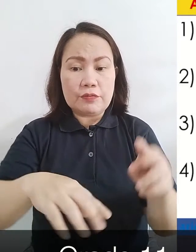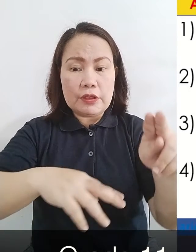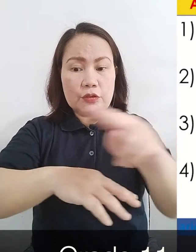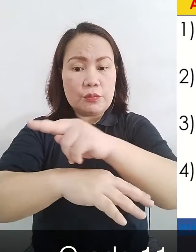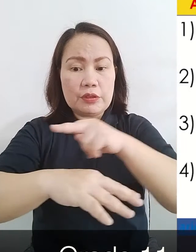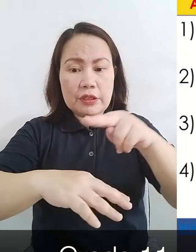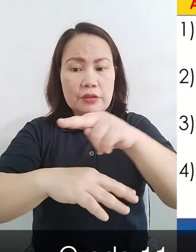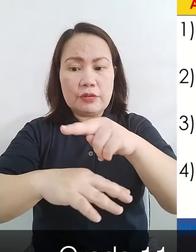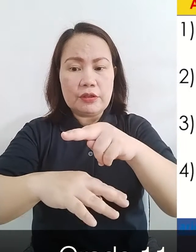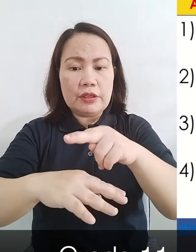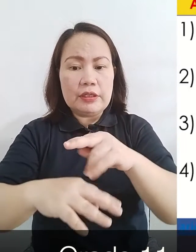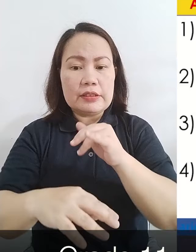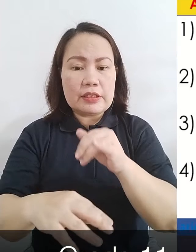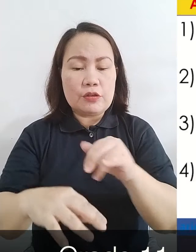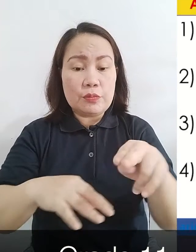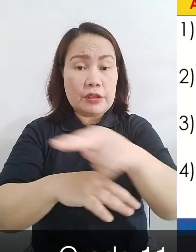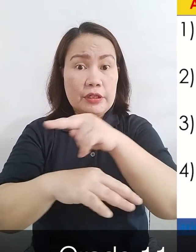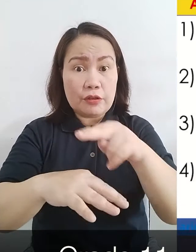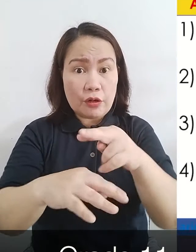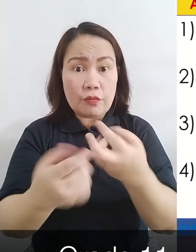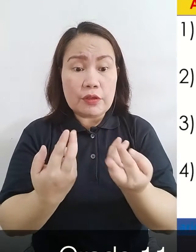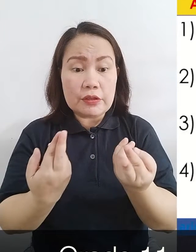So ito yung apat na